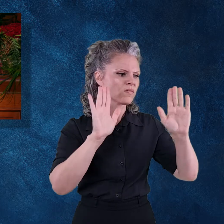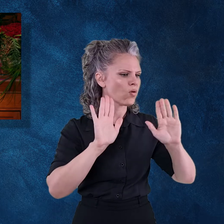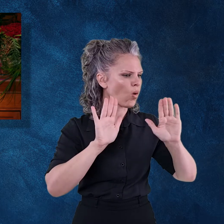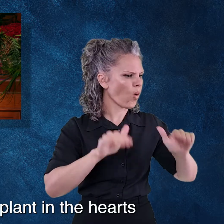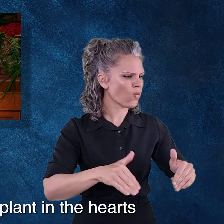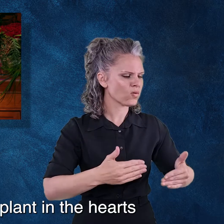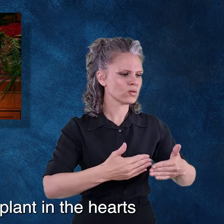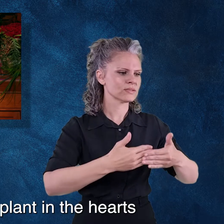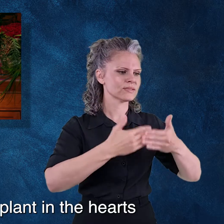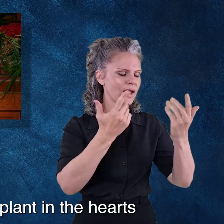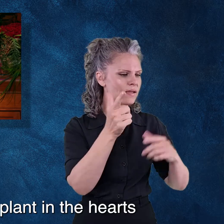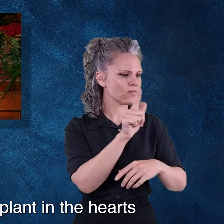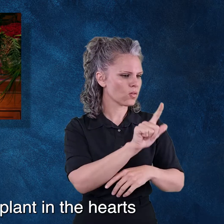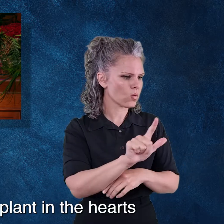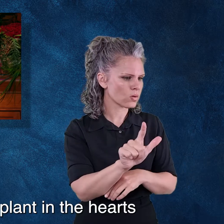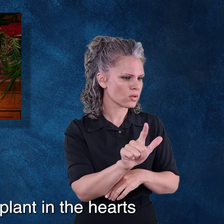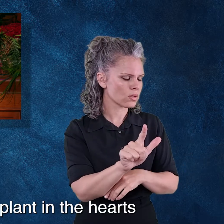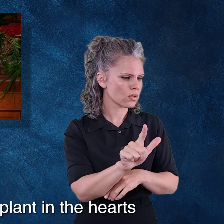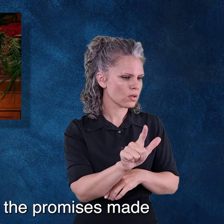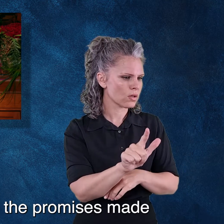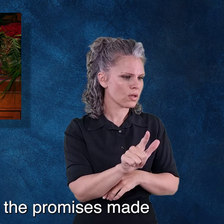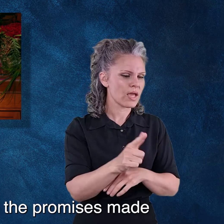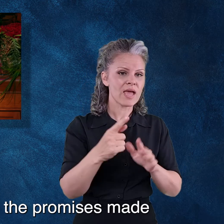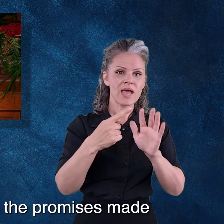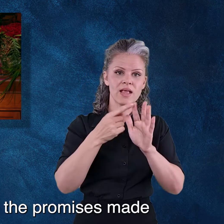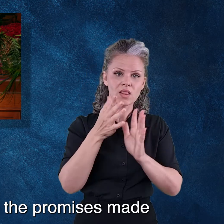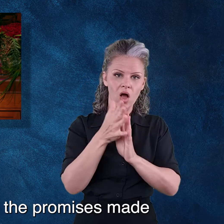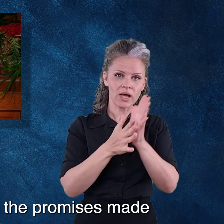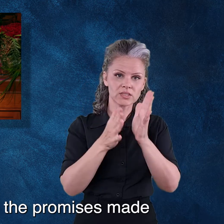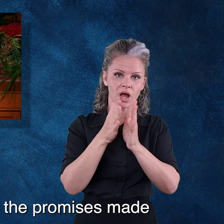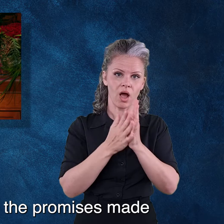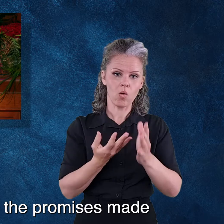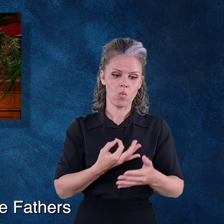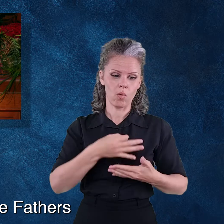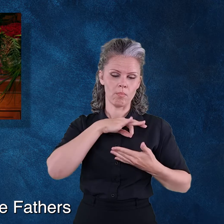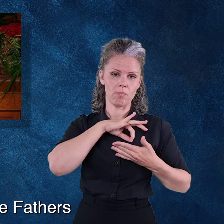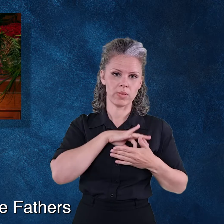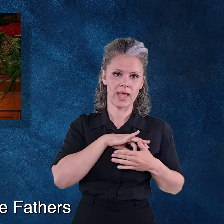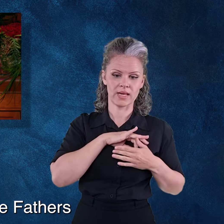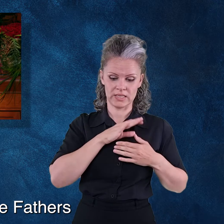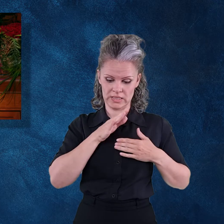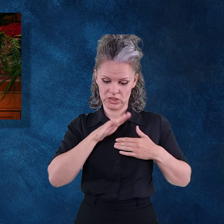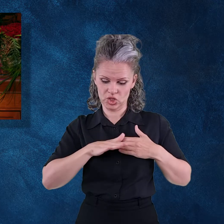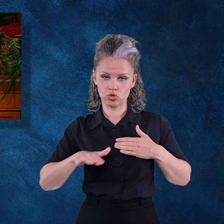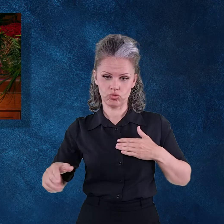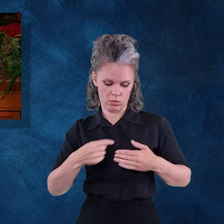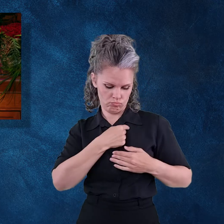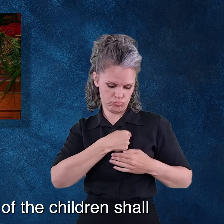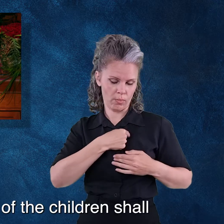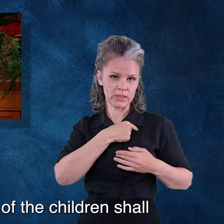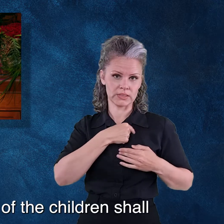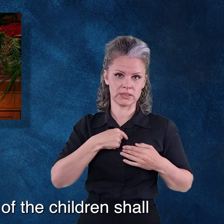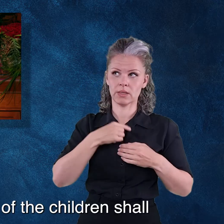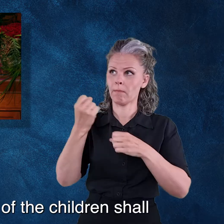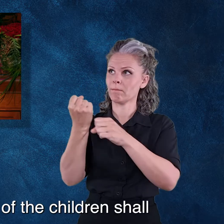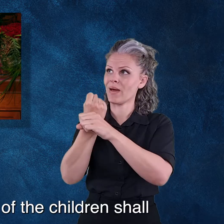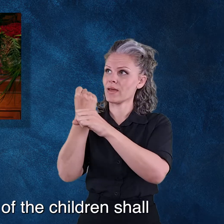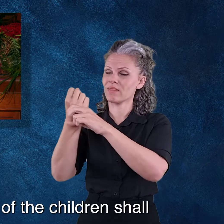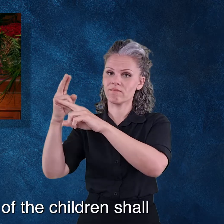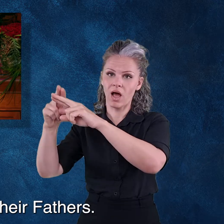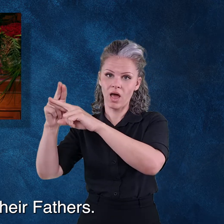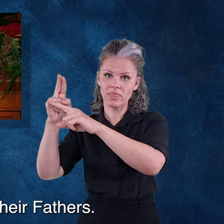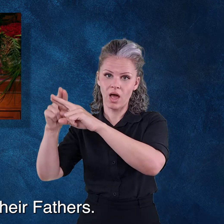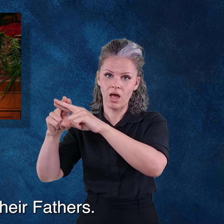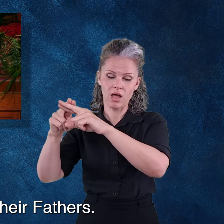and he shall plant in the hearts of the children the promises made to the fathers and the hearts of the